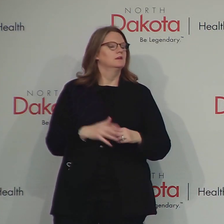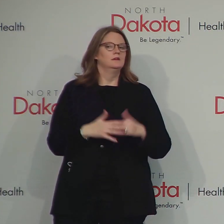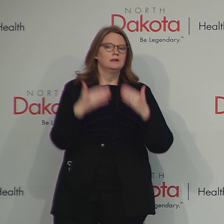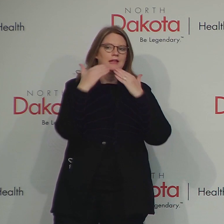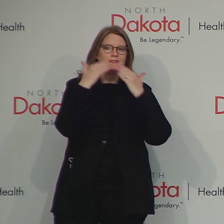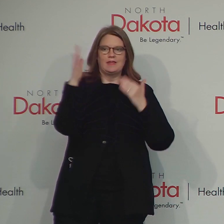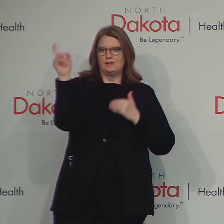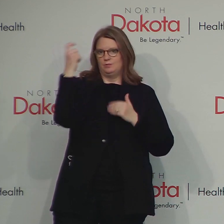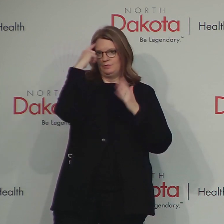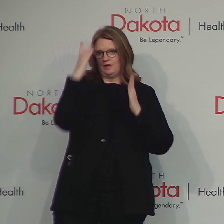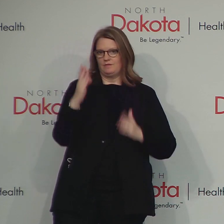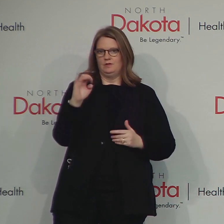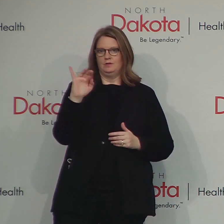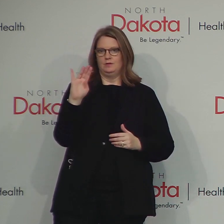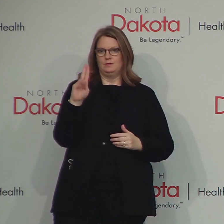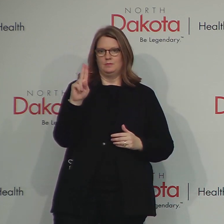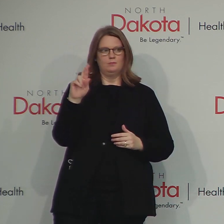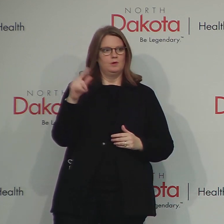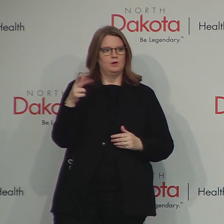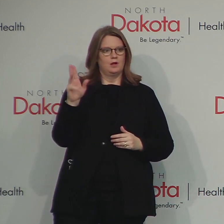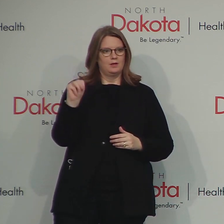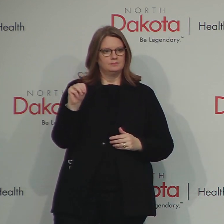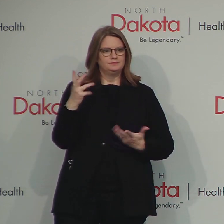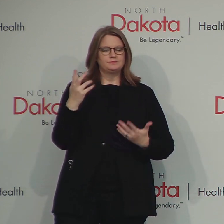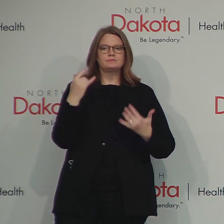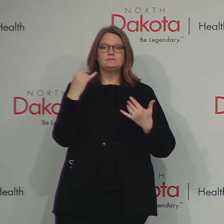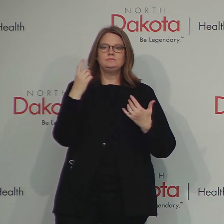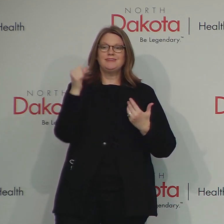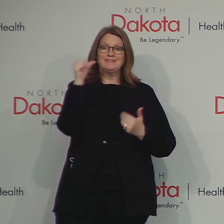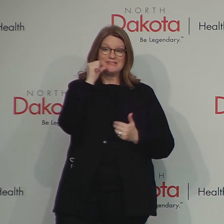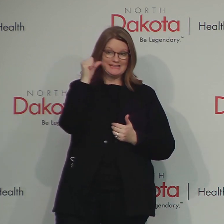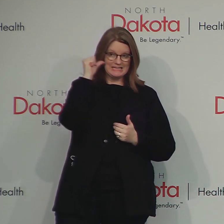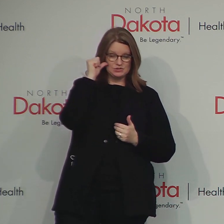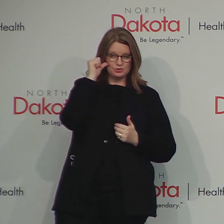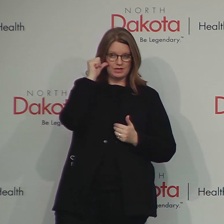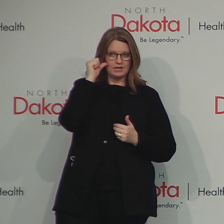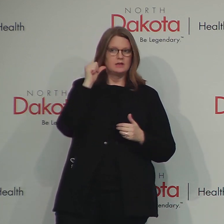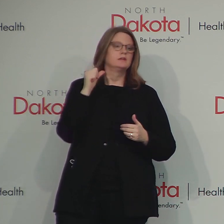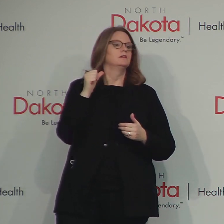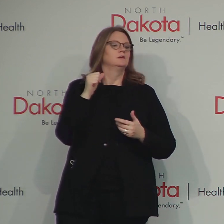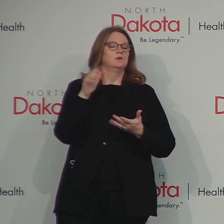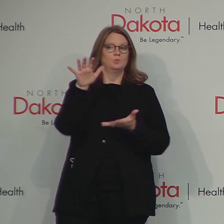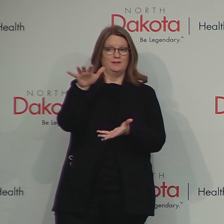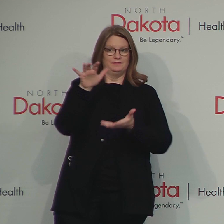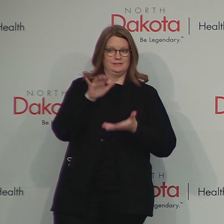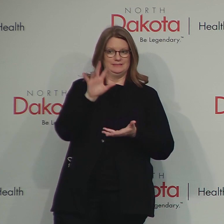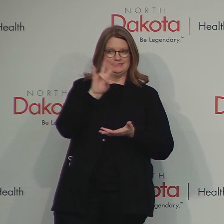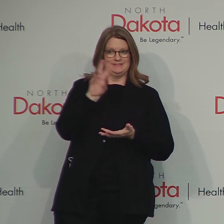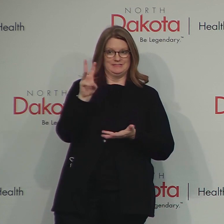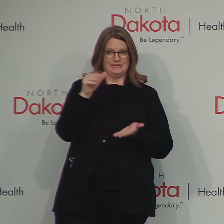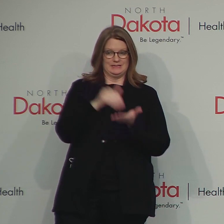Thank you, Governor Burgum. As of yesterday, we have received